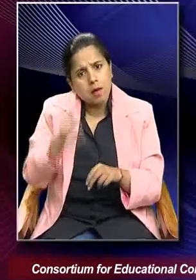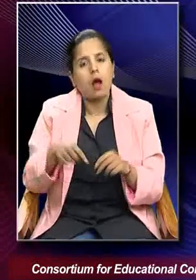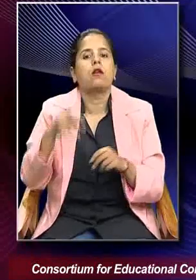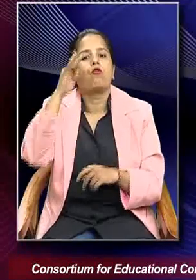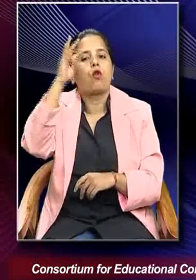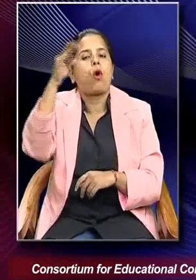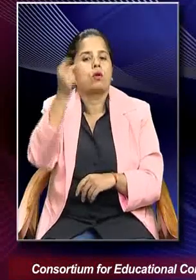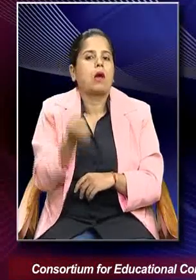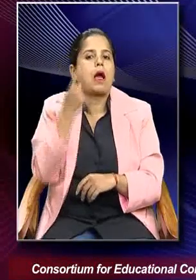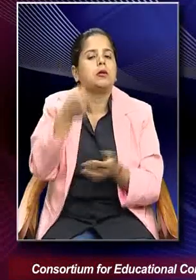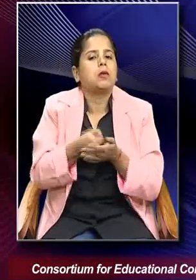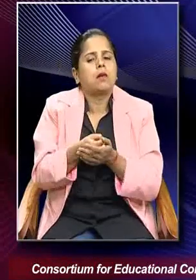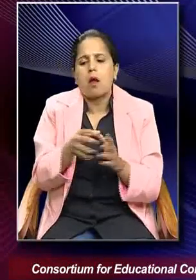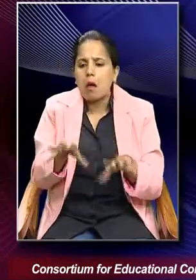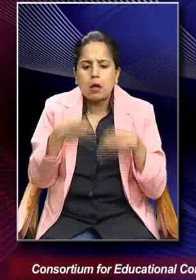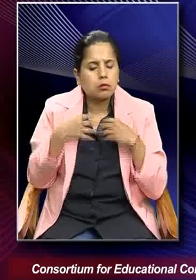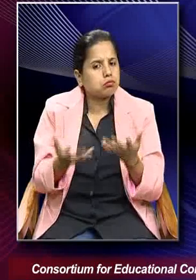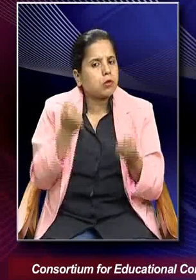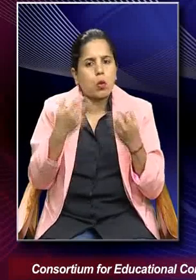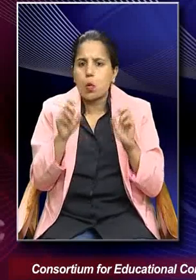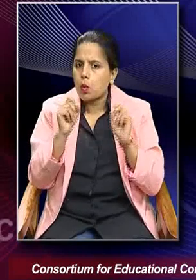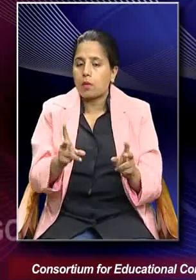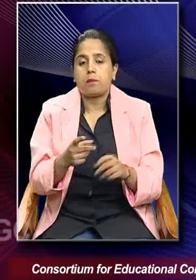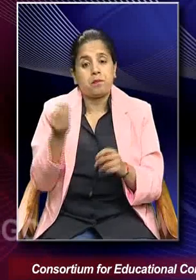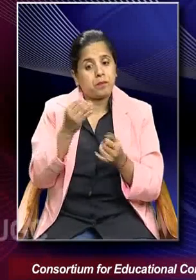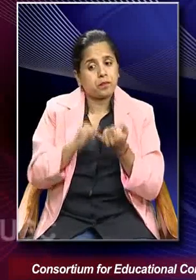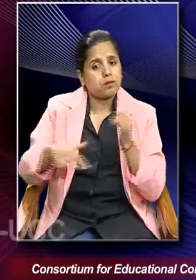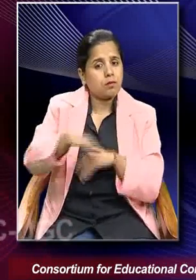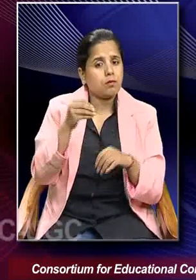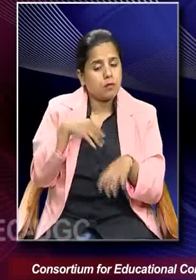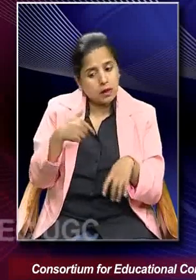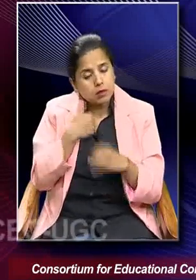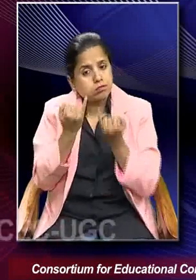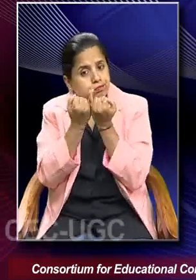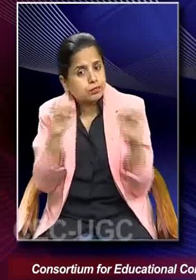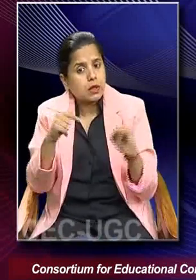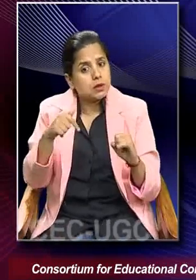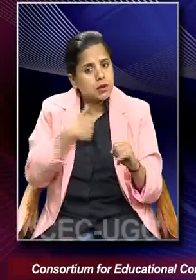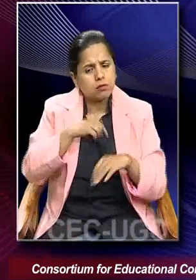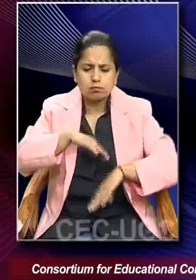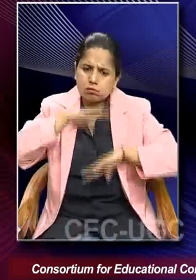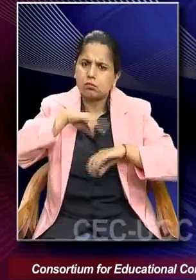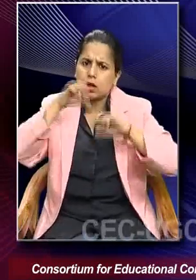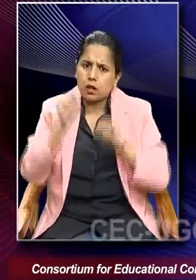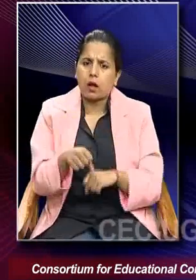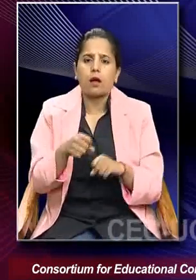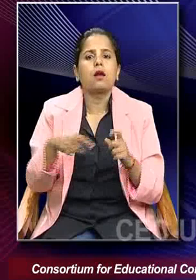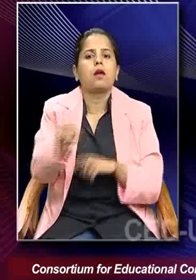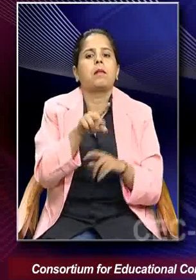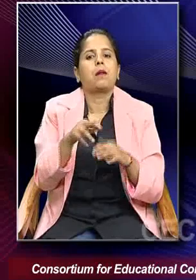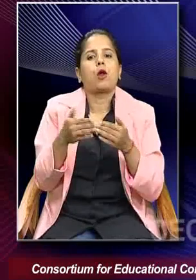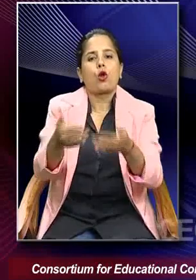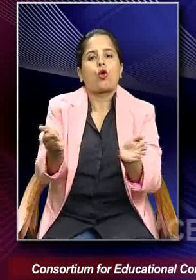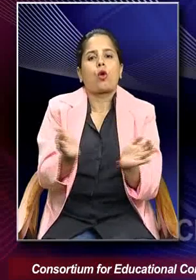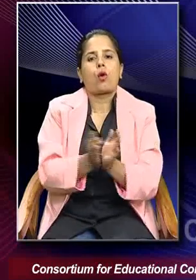philosophy. Such a society which is self-reliant and self-sufficient, it is a community